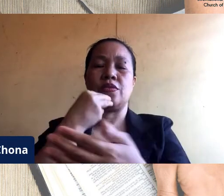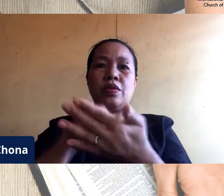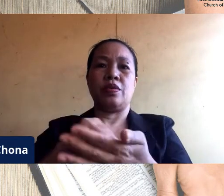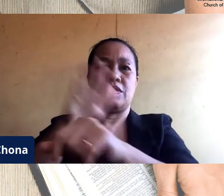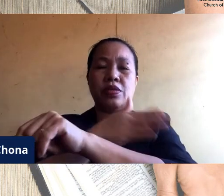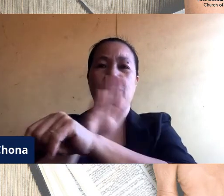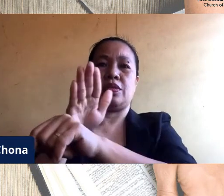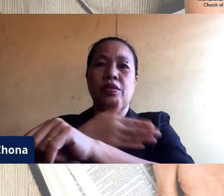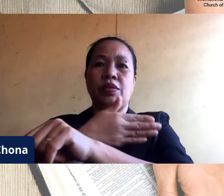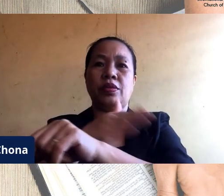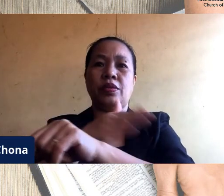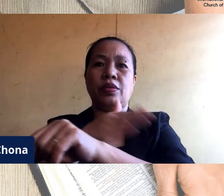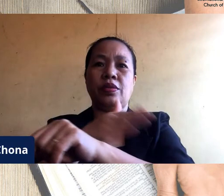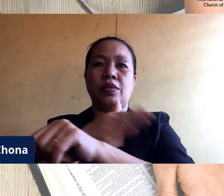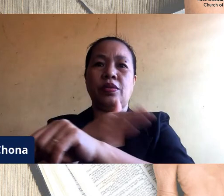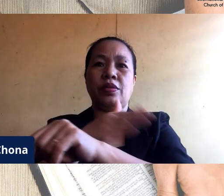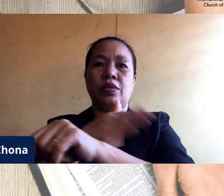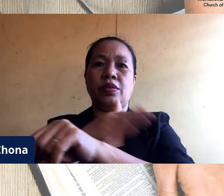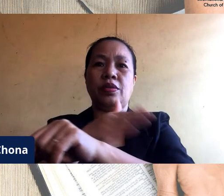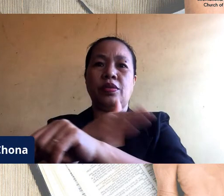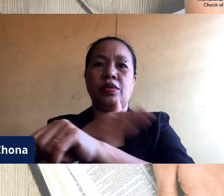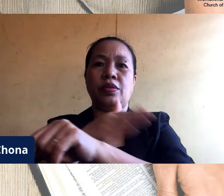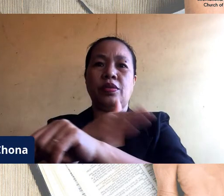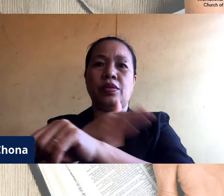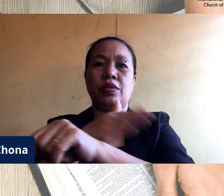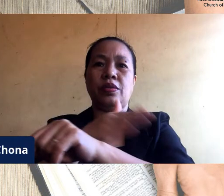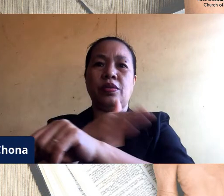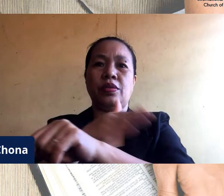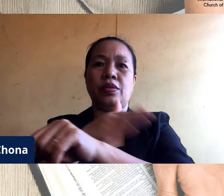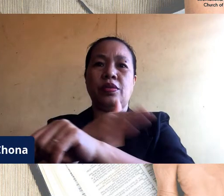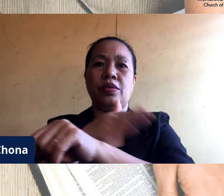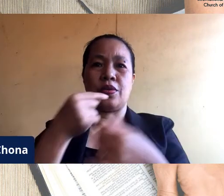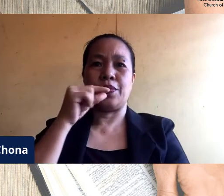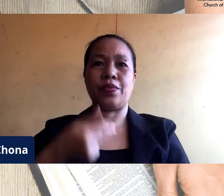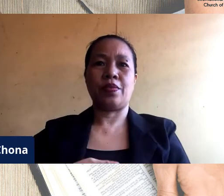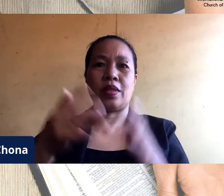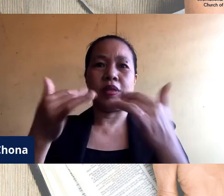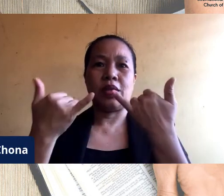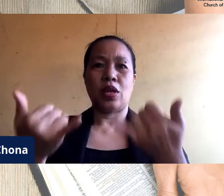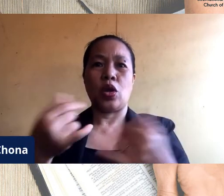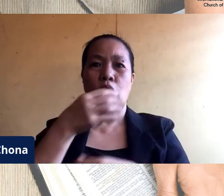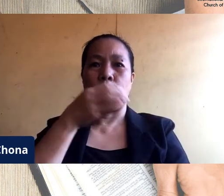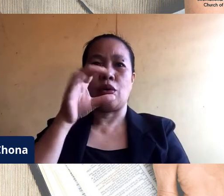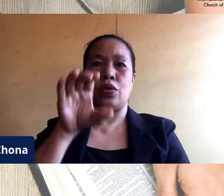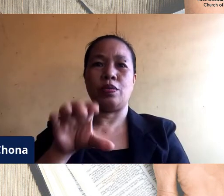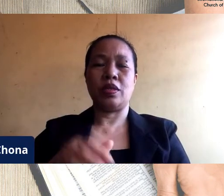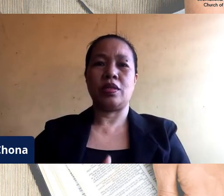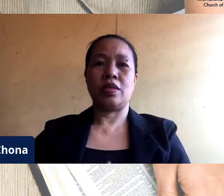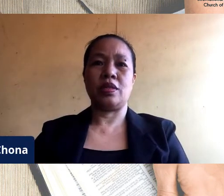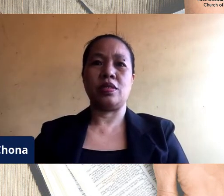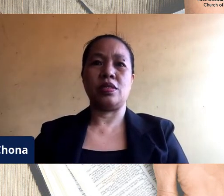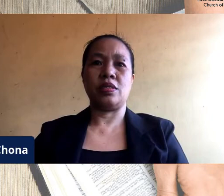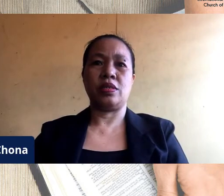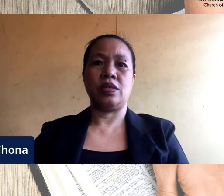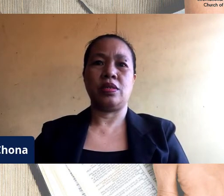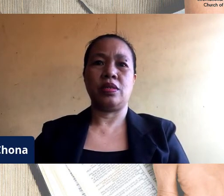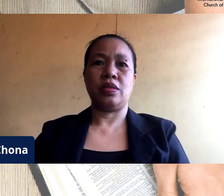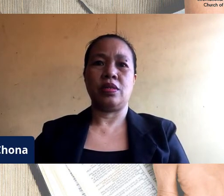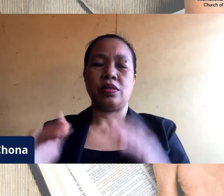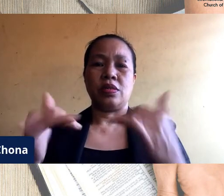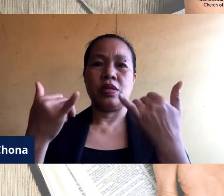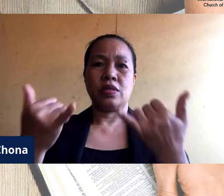bati muna tayo sa inyong mga comments. Yan. Comments muna. Tingin tayo ng mga comments. Yan. All